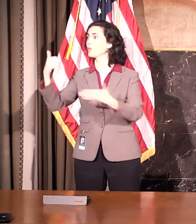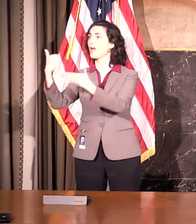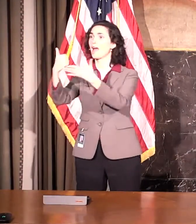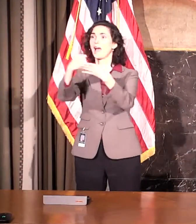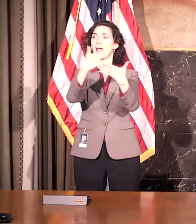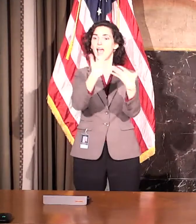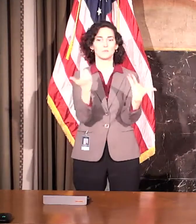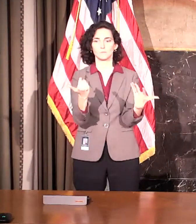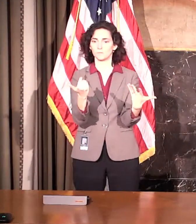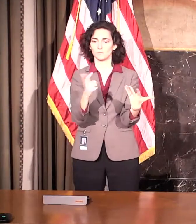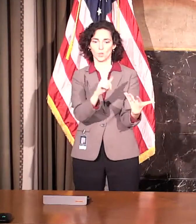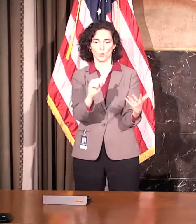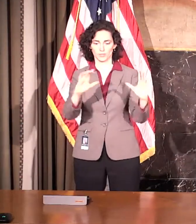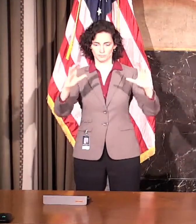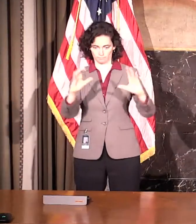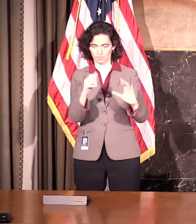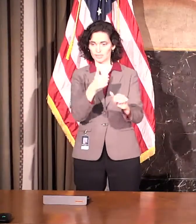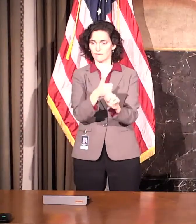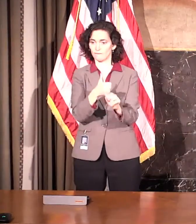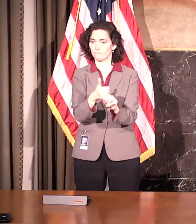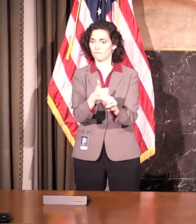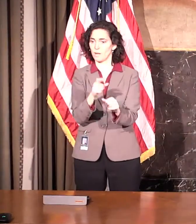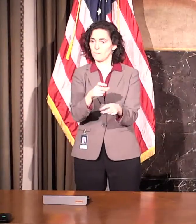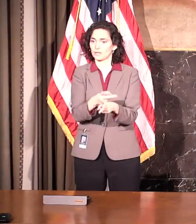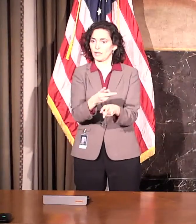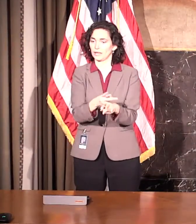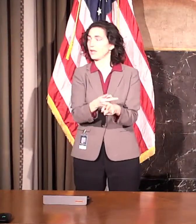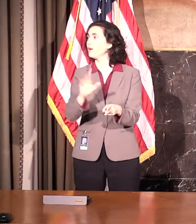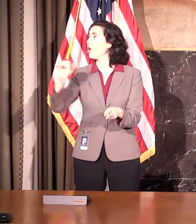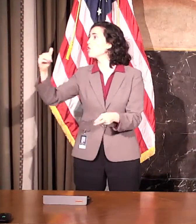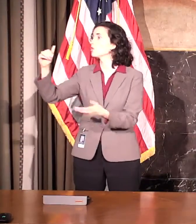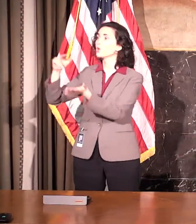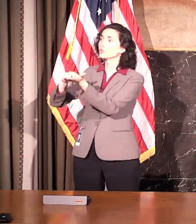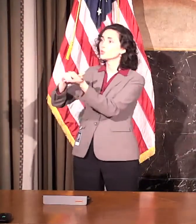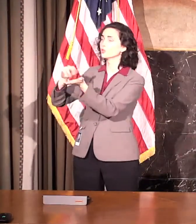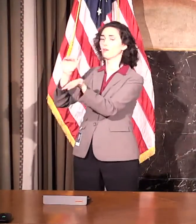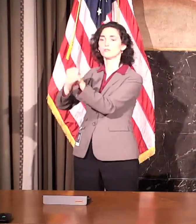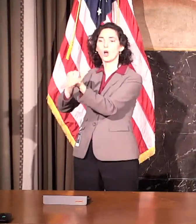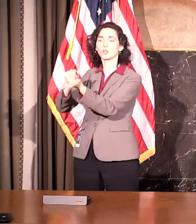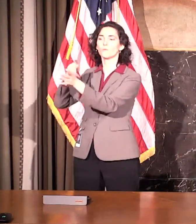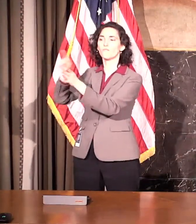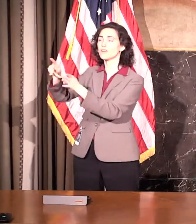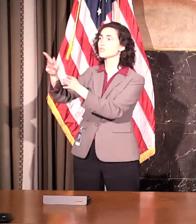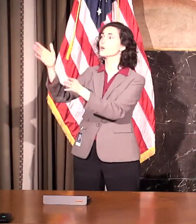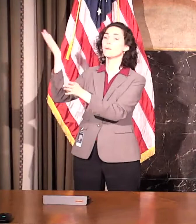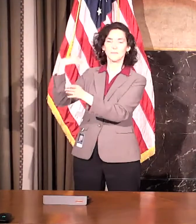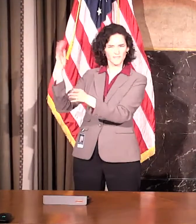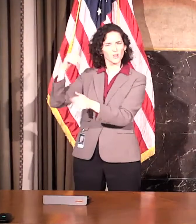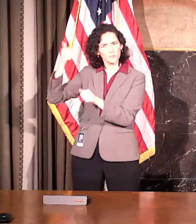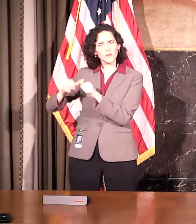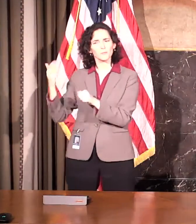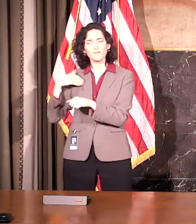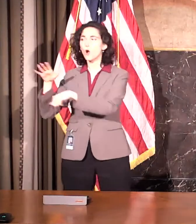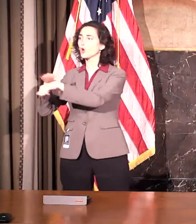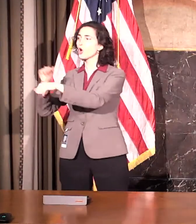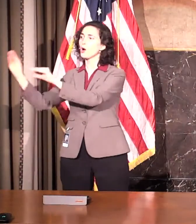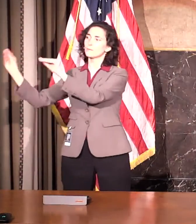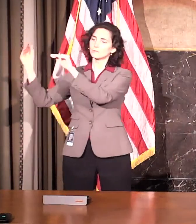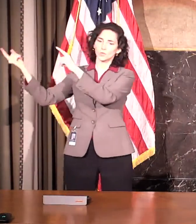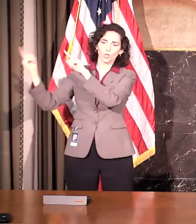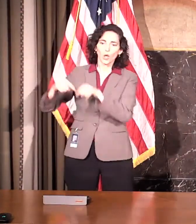medical assistance from the outside. We're not going to have the assistance of doctors and nurses and other professionals that we had come in before for the other